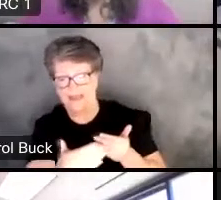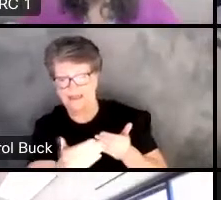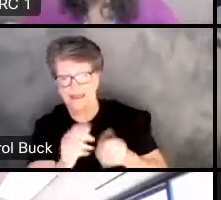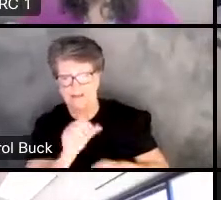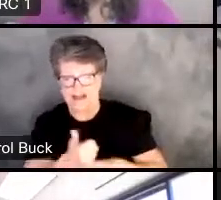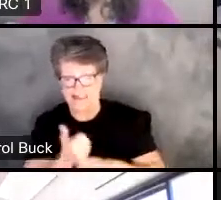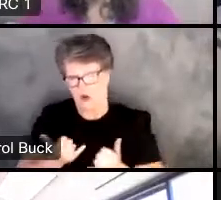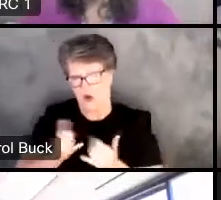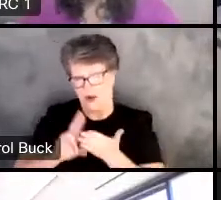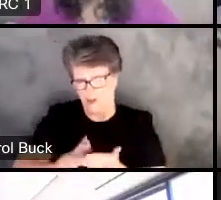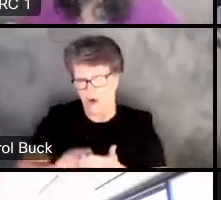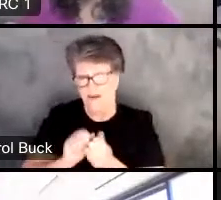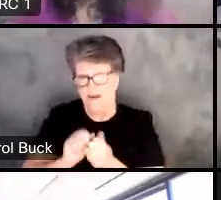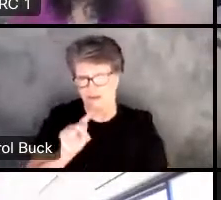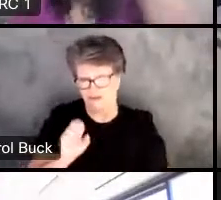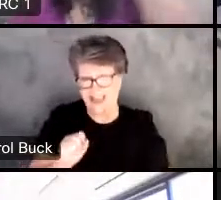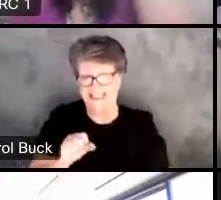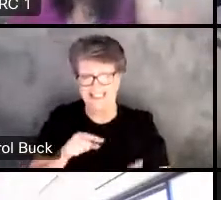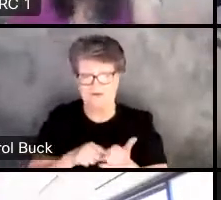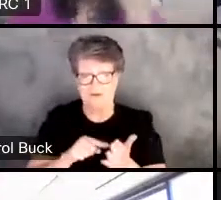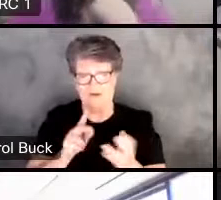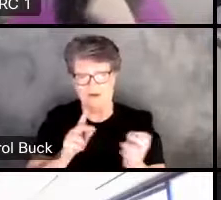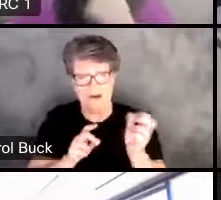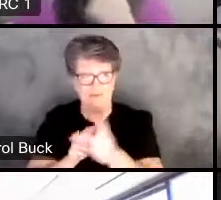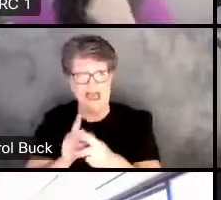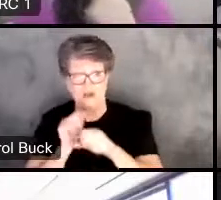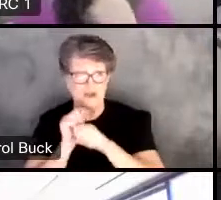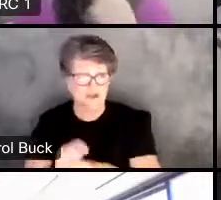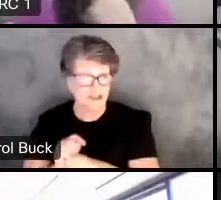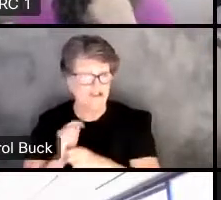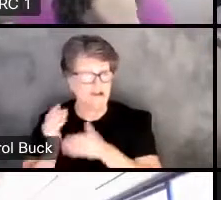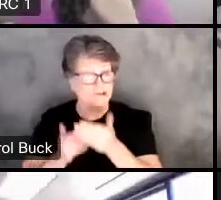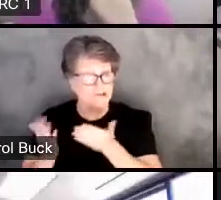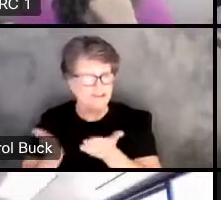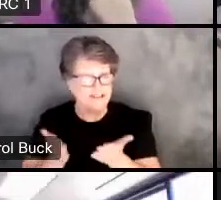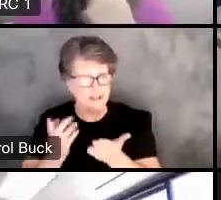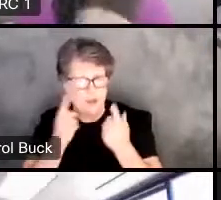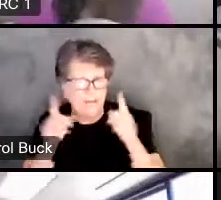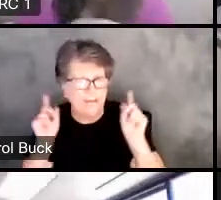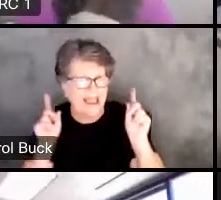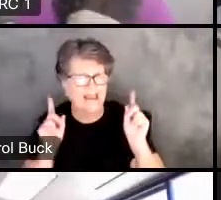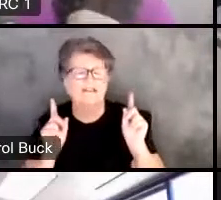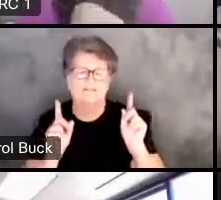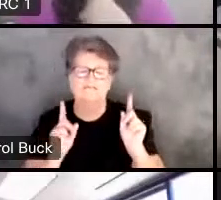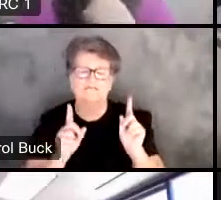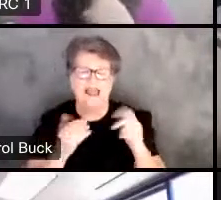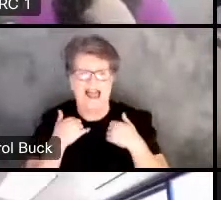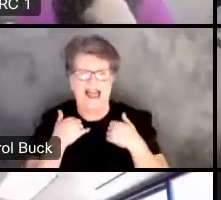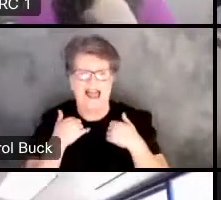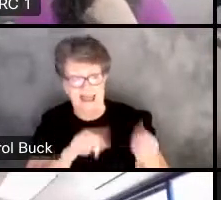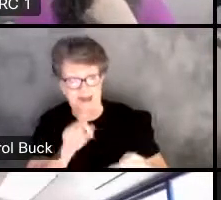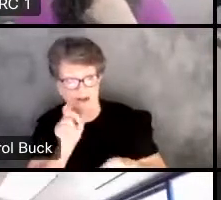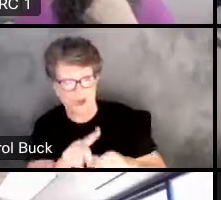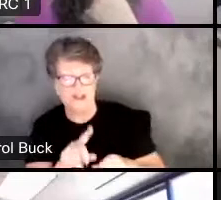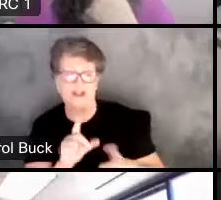current enrollment with rates. If we're billing back to traditional, are we going to make it? Like having that question, I think will help to answer